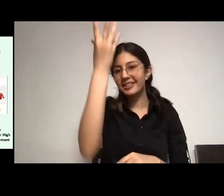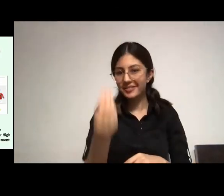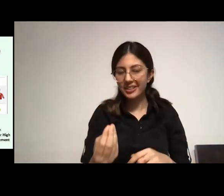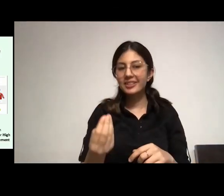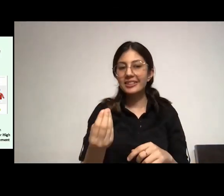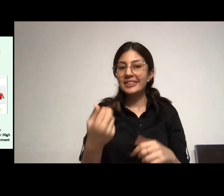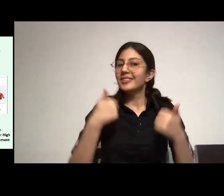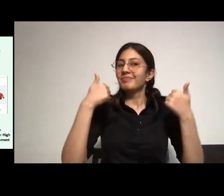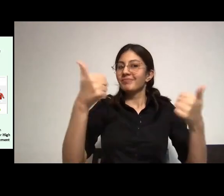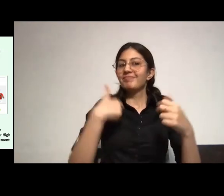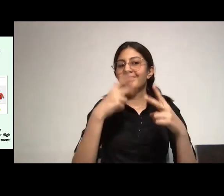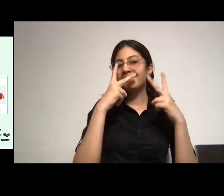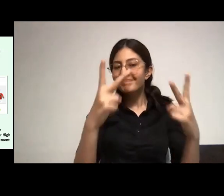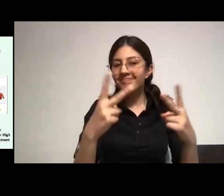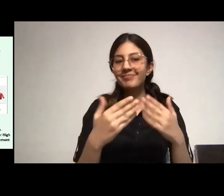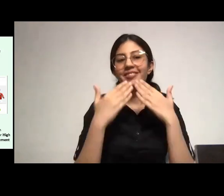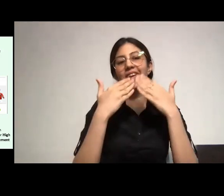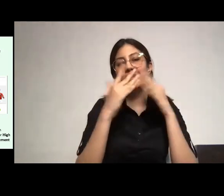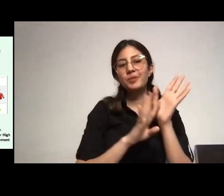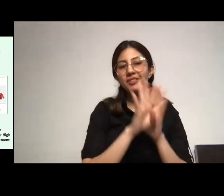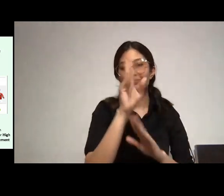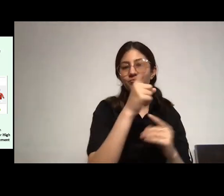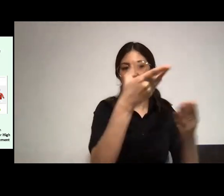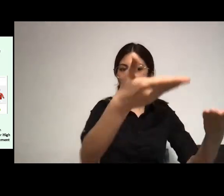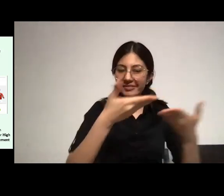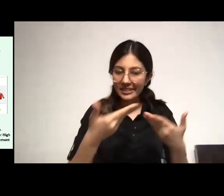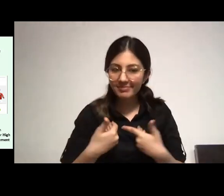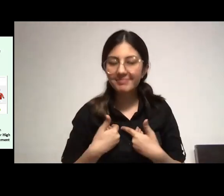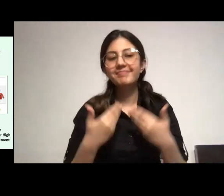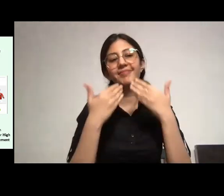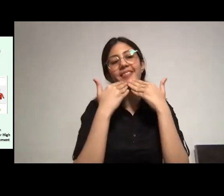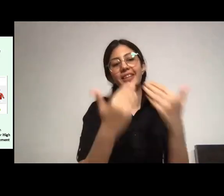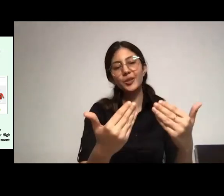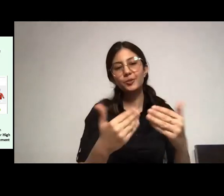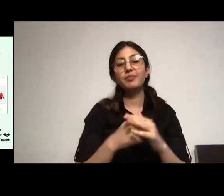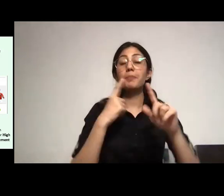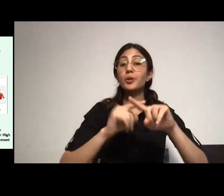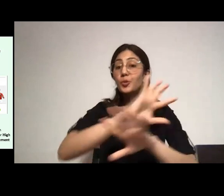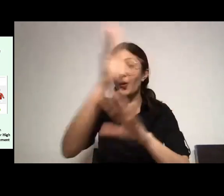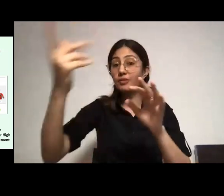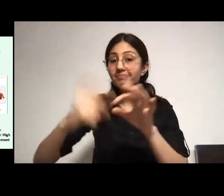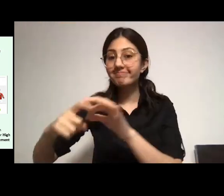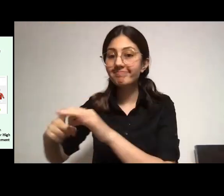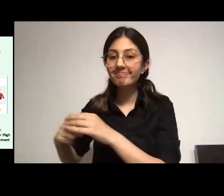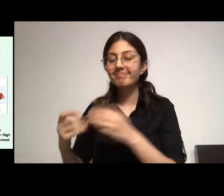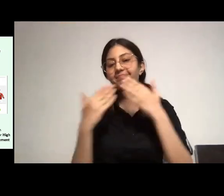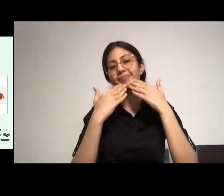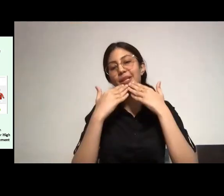So thank you, HAM, for inviting us here, and thank you everyone for turning out. It's been a real